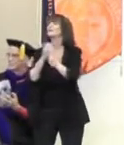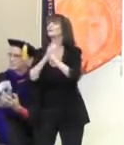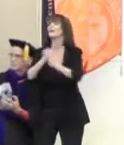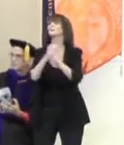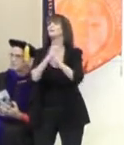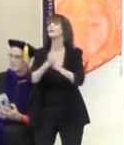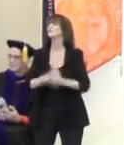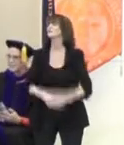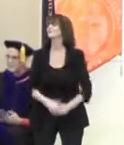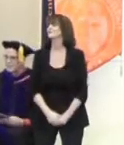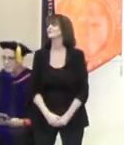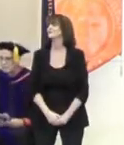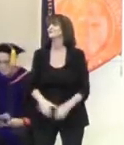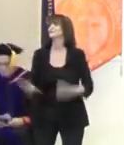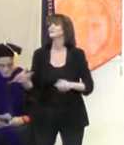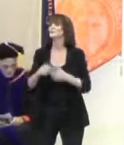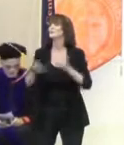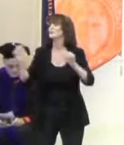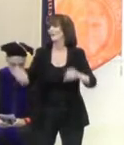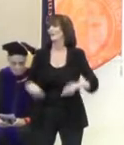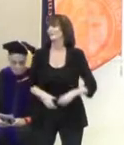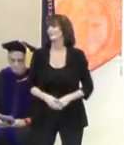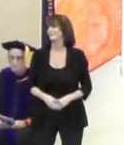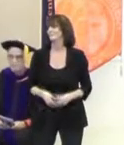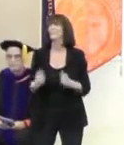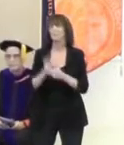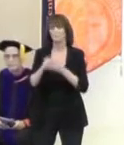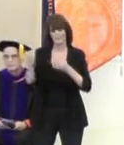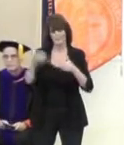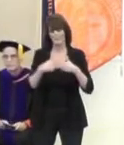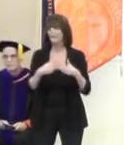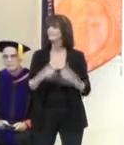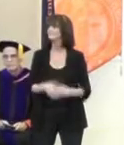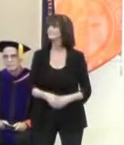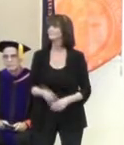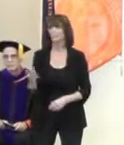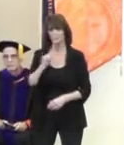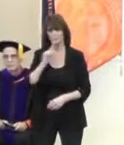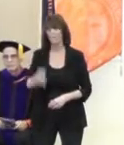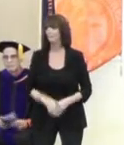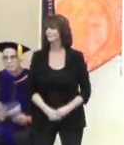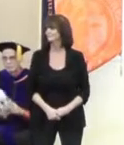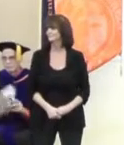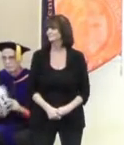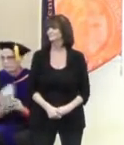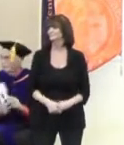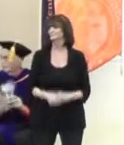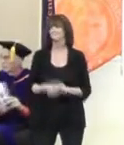Congratulations. Do what you can with what you have where you are.